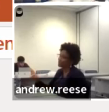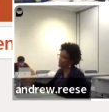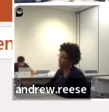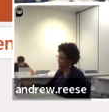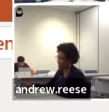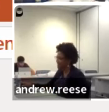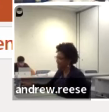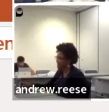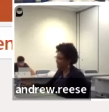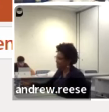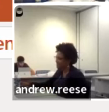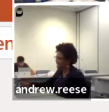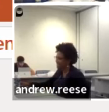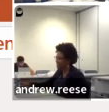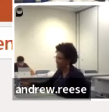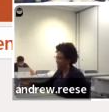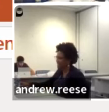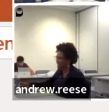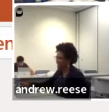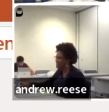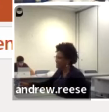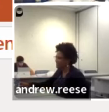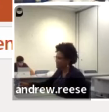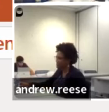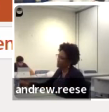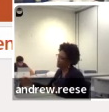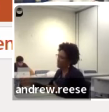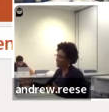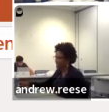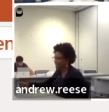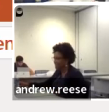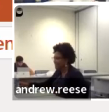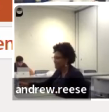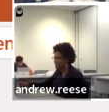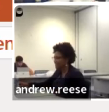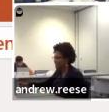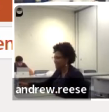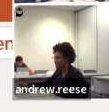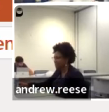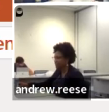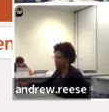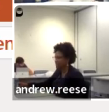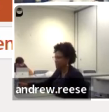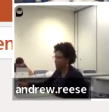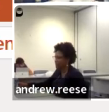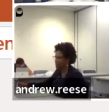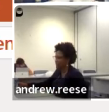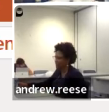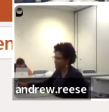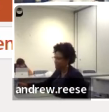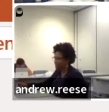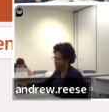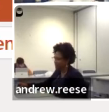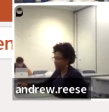as Scrum Master. So I just put it there so people will understand that it's not just about those